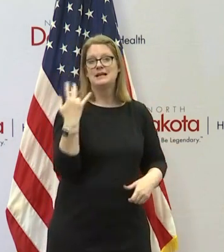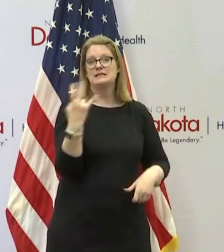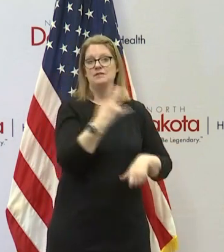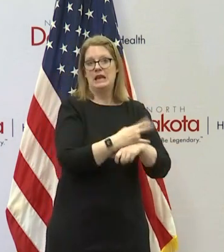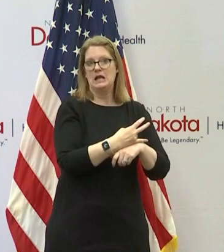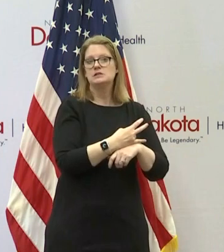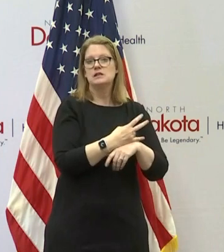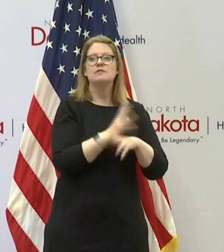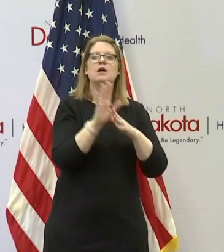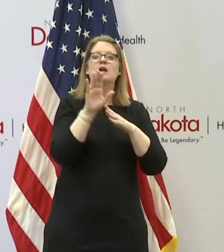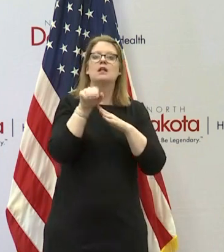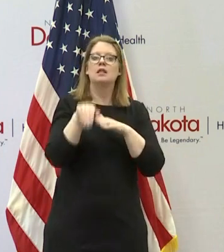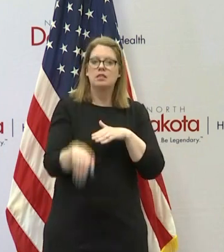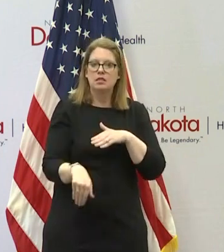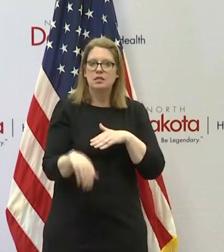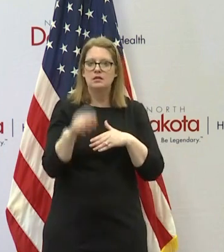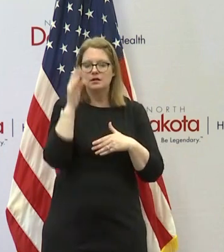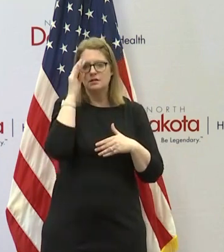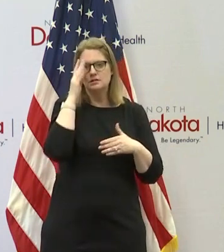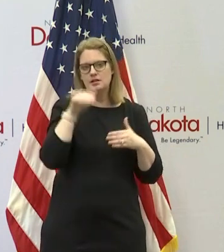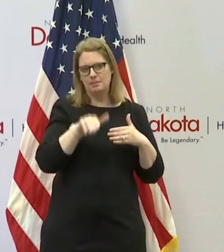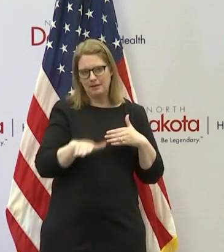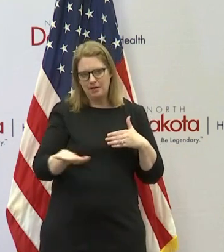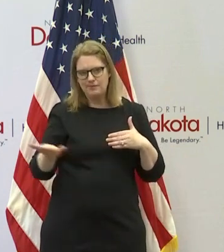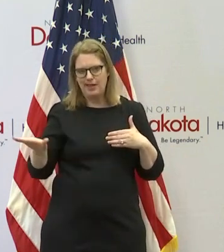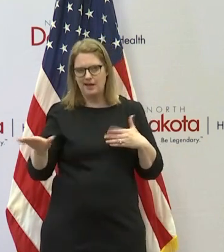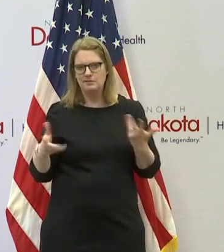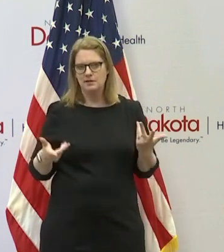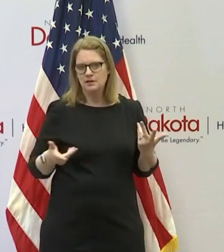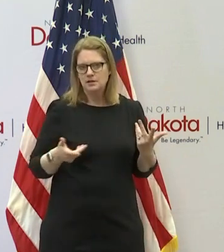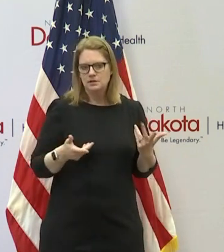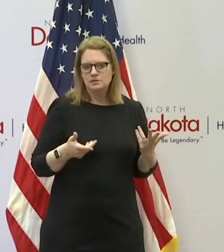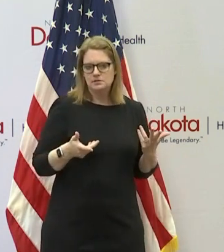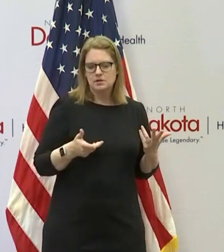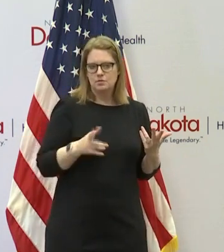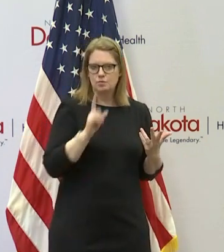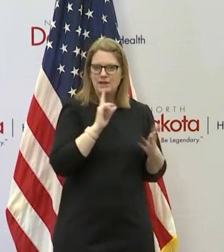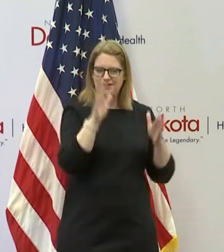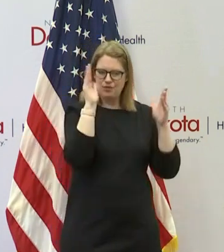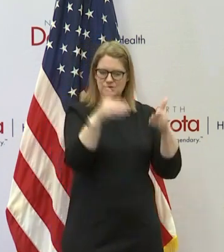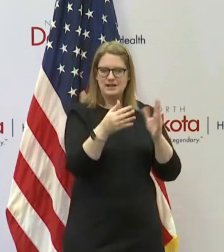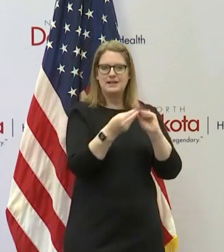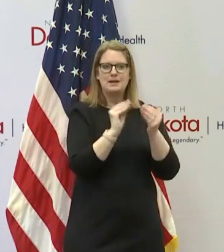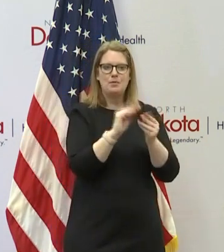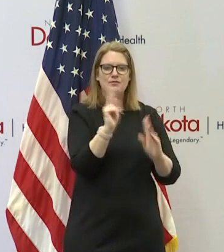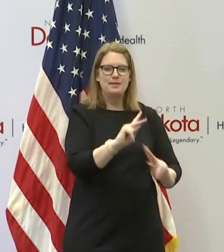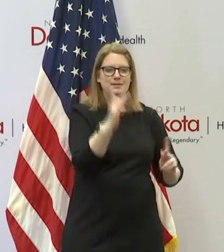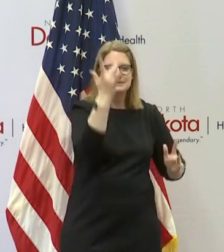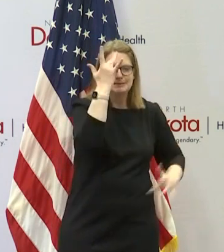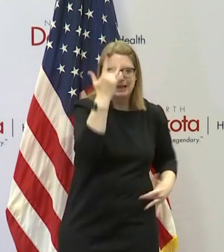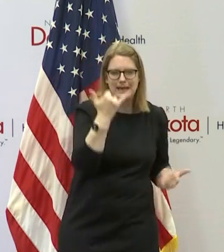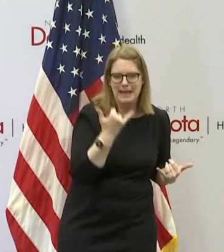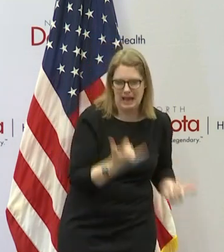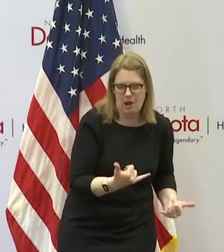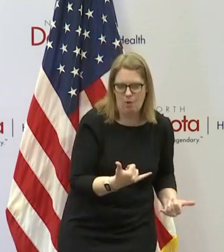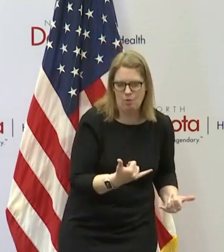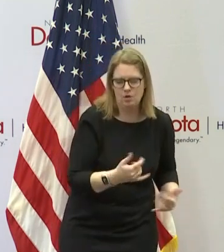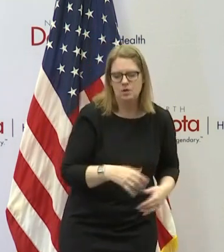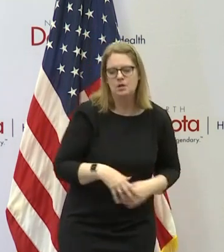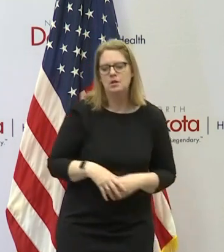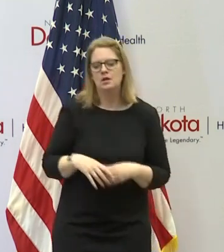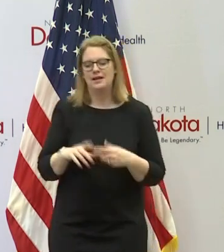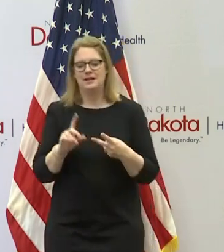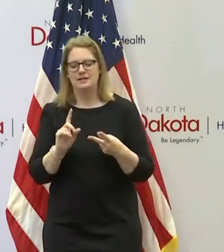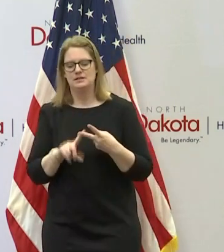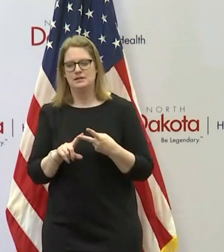from the peak, and then they've been relatively flat. So that's the thing we're really looking at. And then the second part of